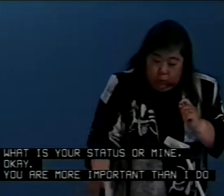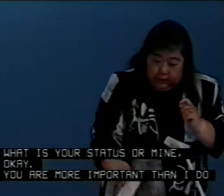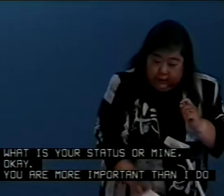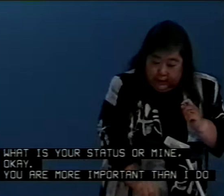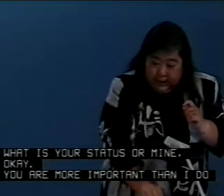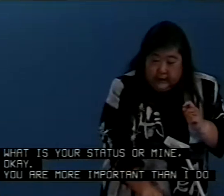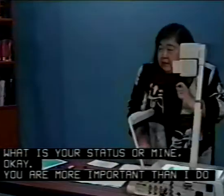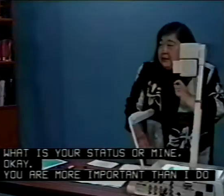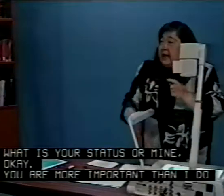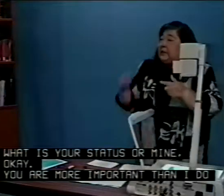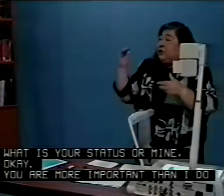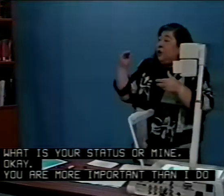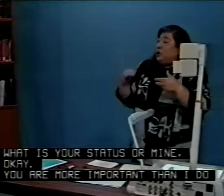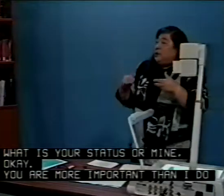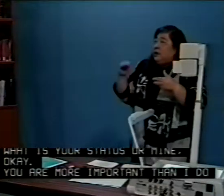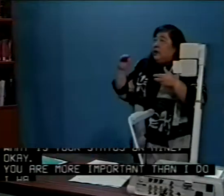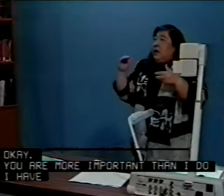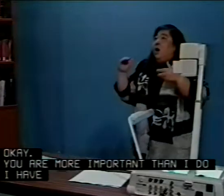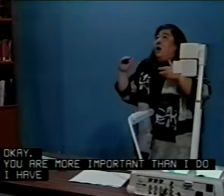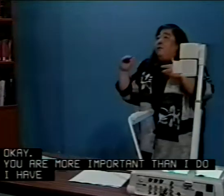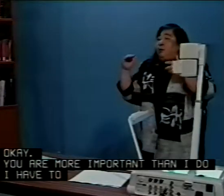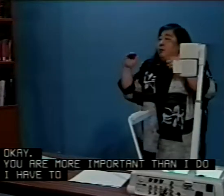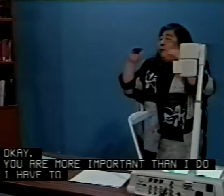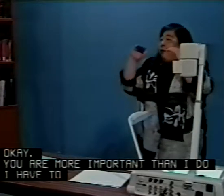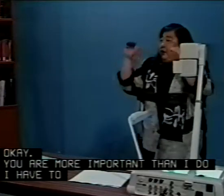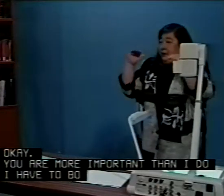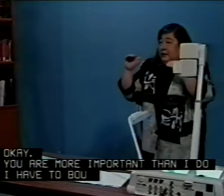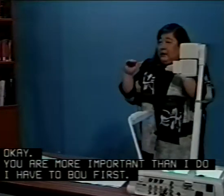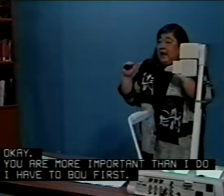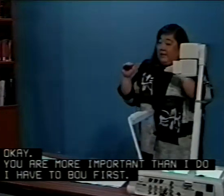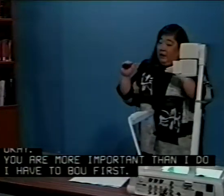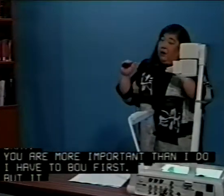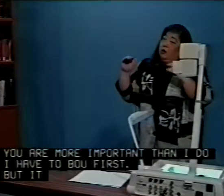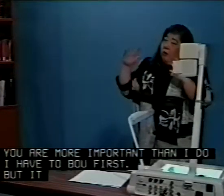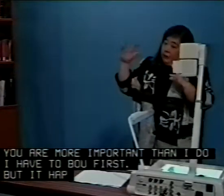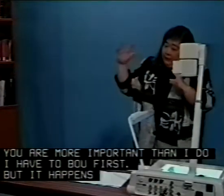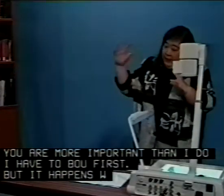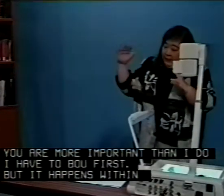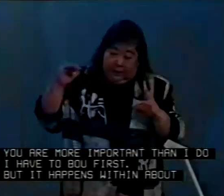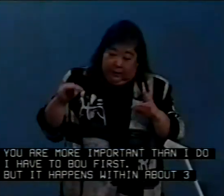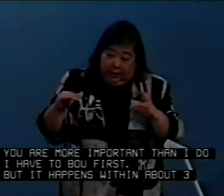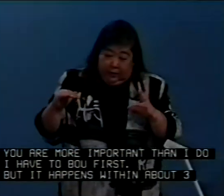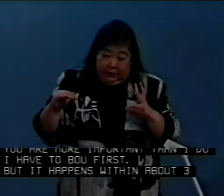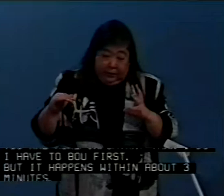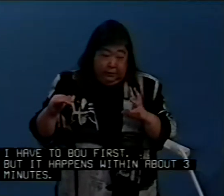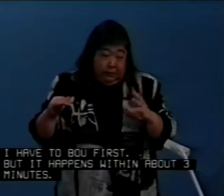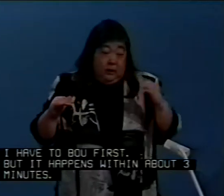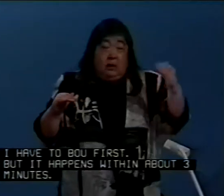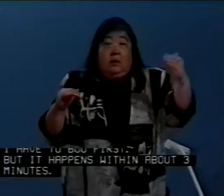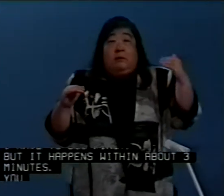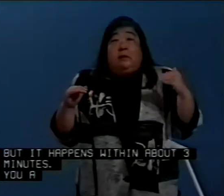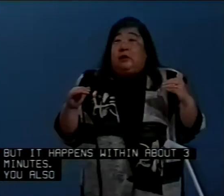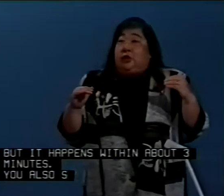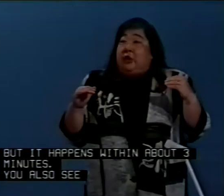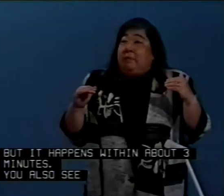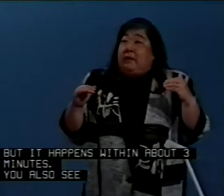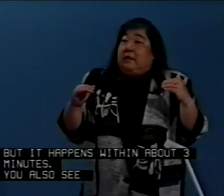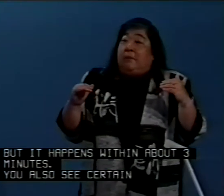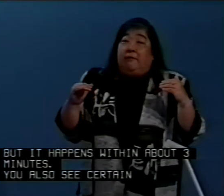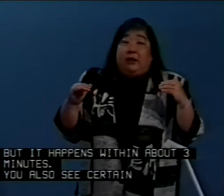Within the idea of status, you also see certain professions as having greater status than others. Achievement in the profession